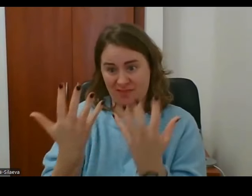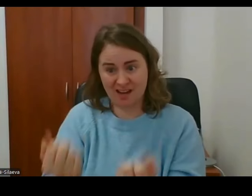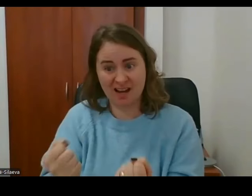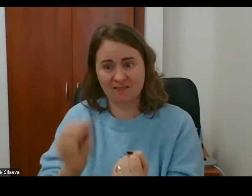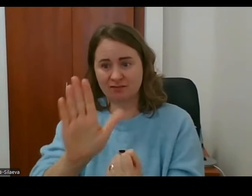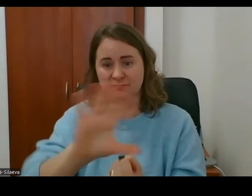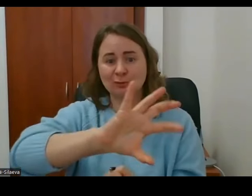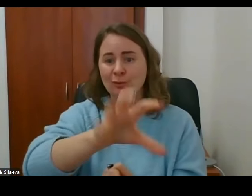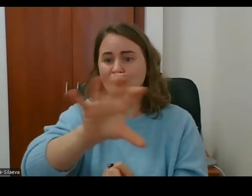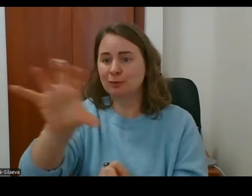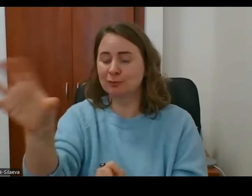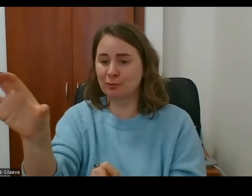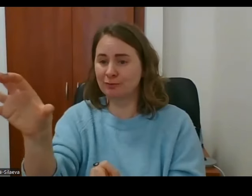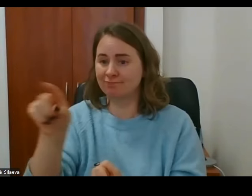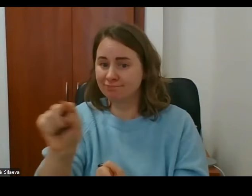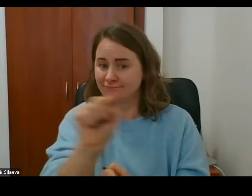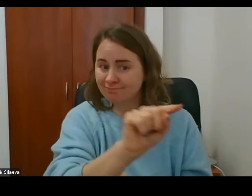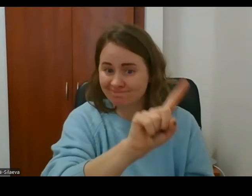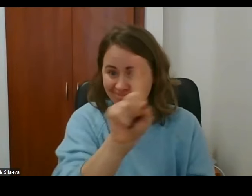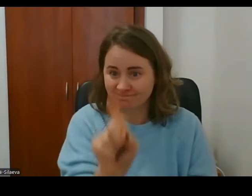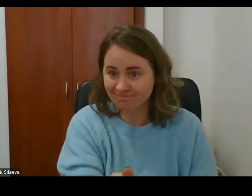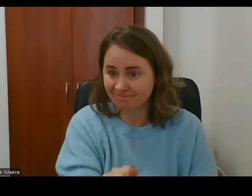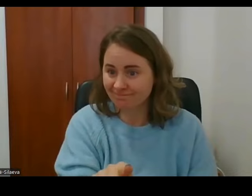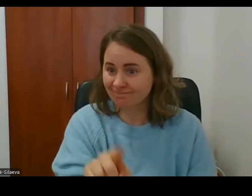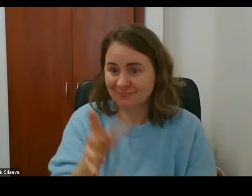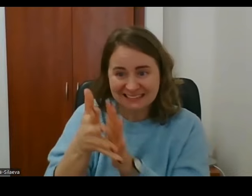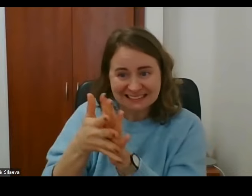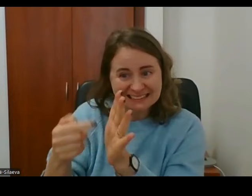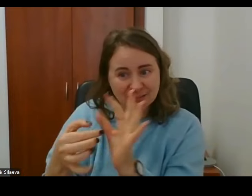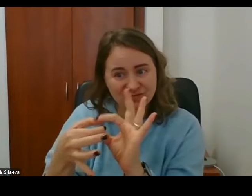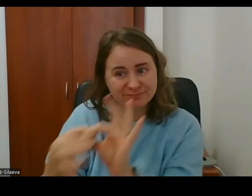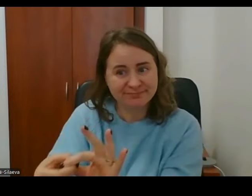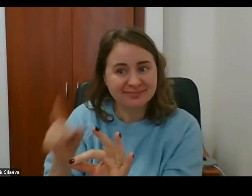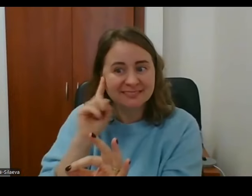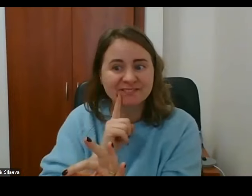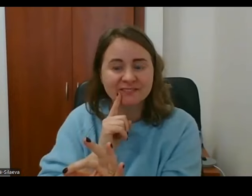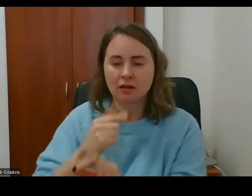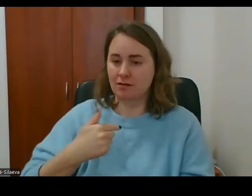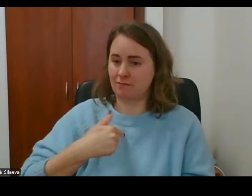any information, books? Do your countries have this kind of information